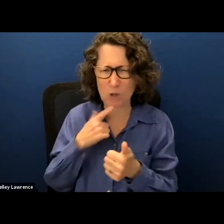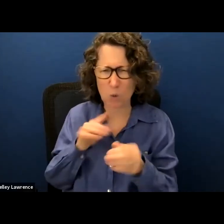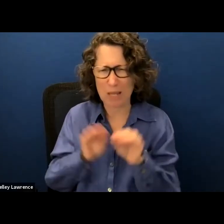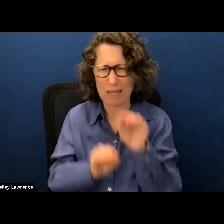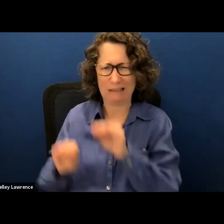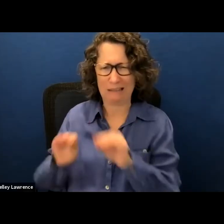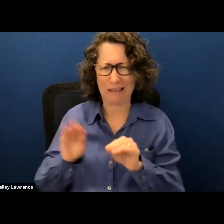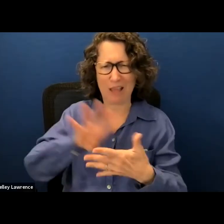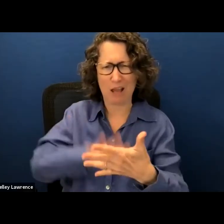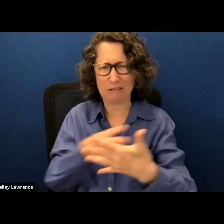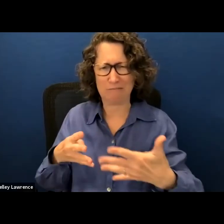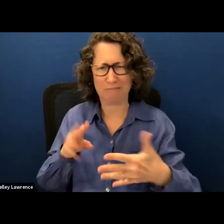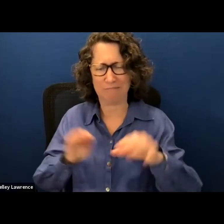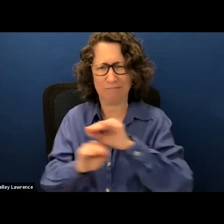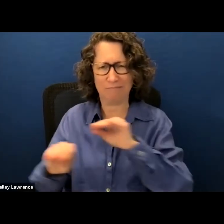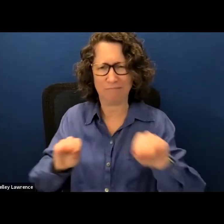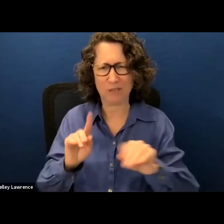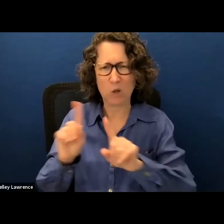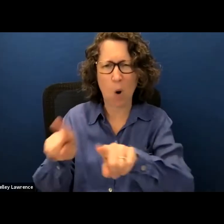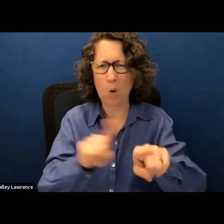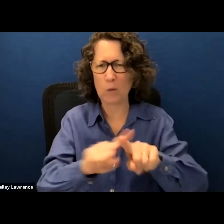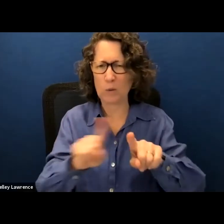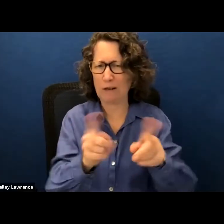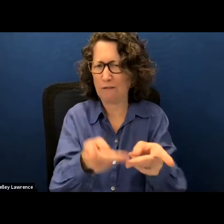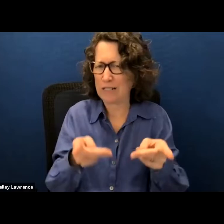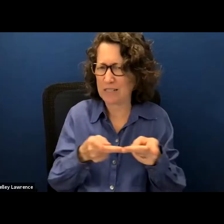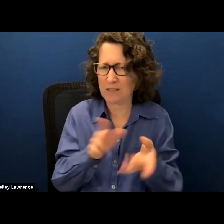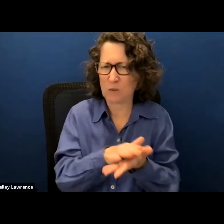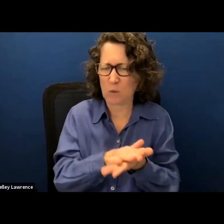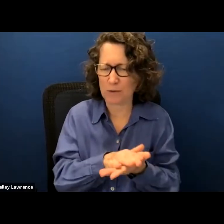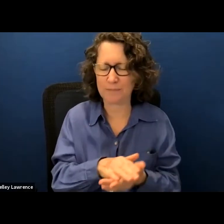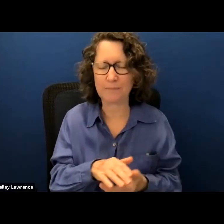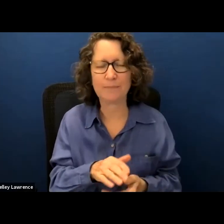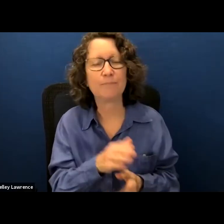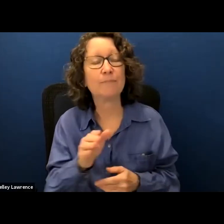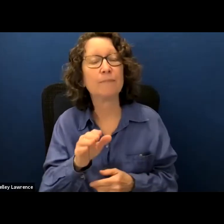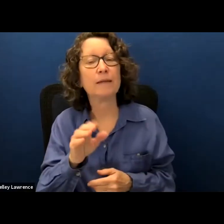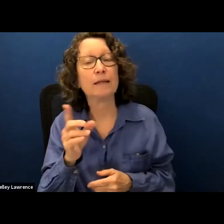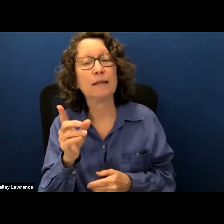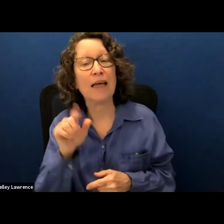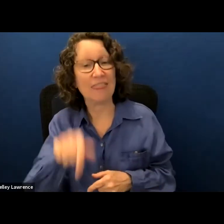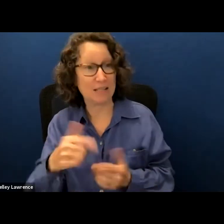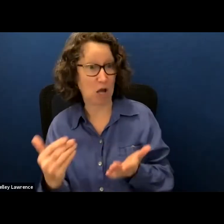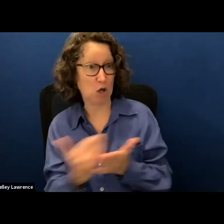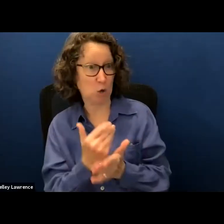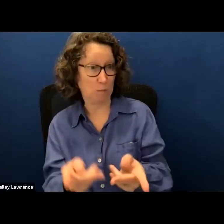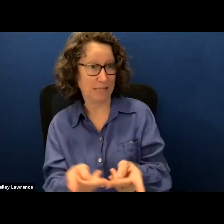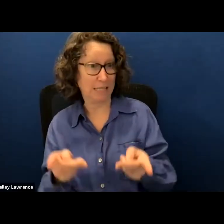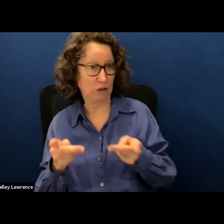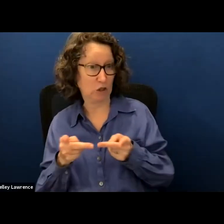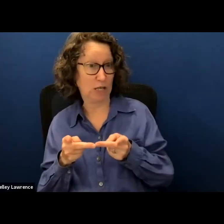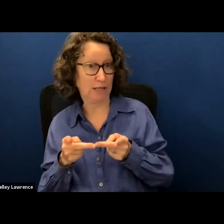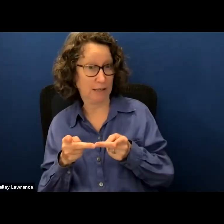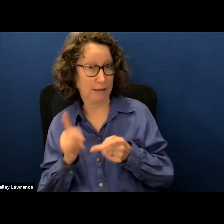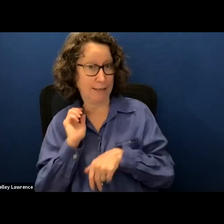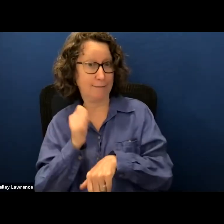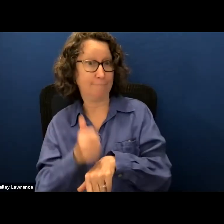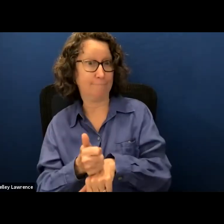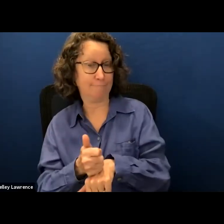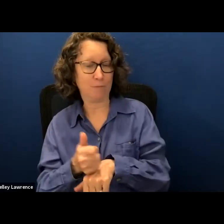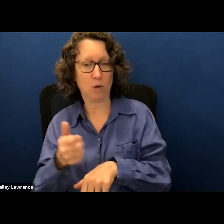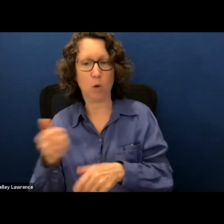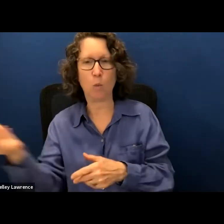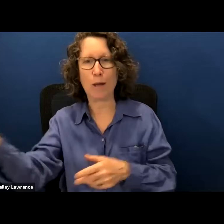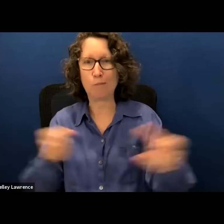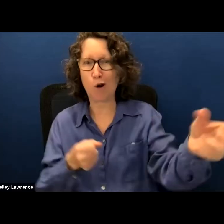their time to distribute at the different sites? Well, that's something, because this is a new position, and we brought